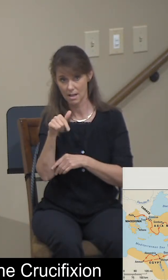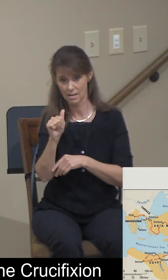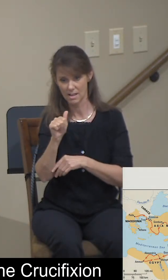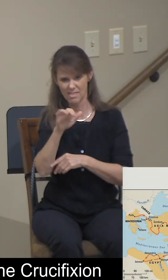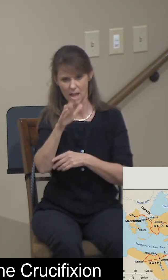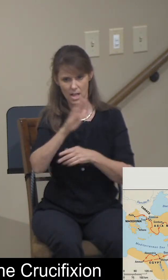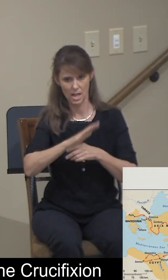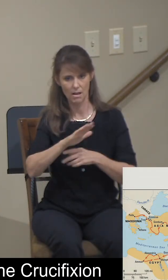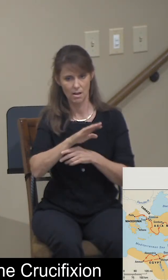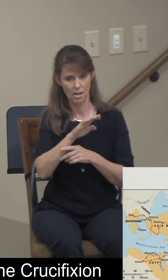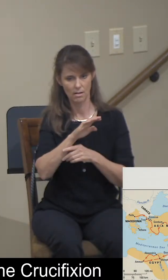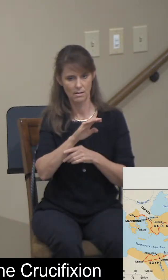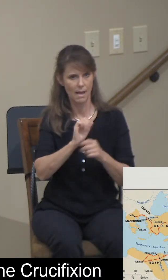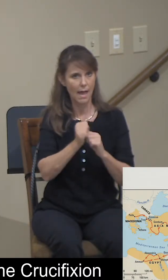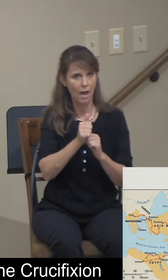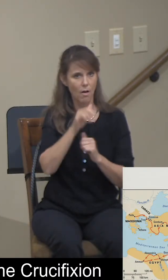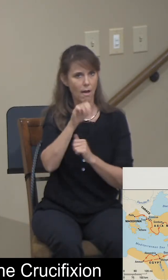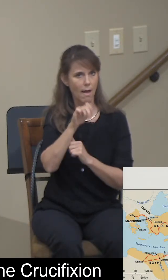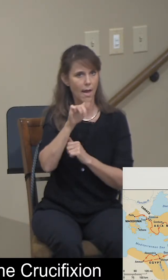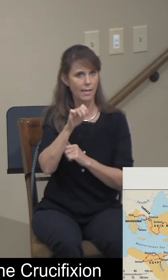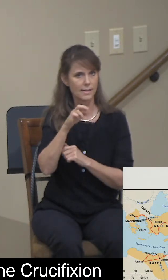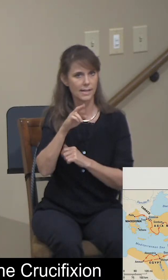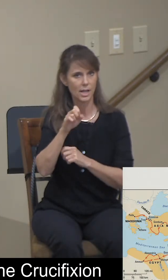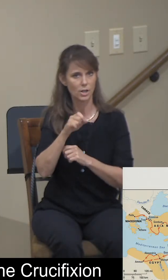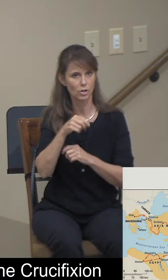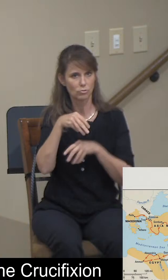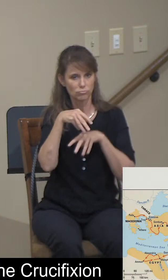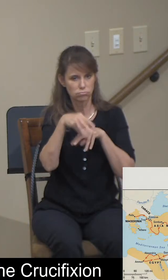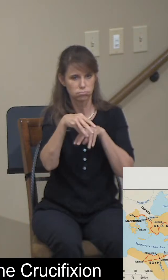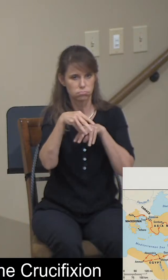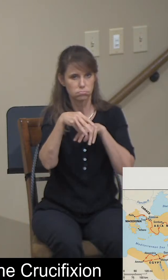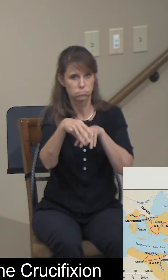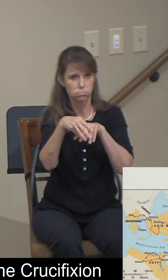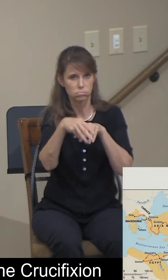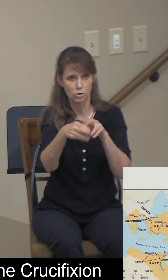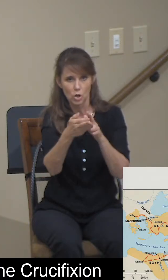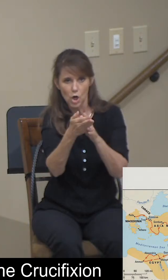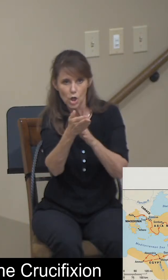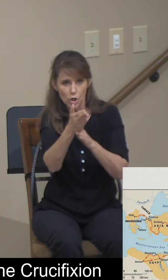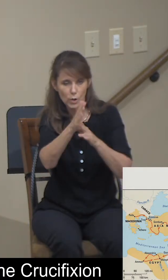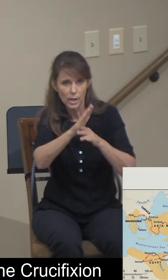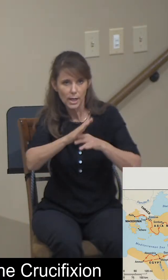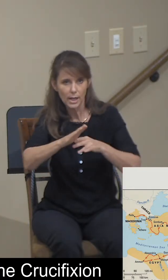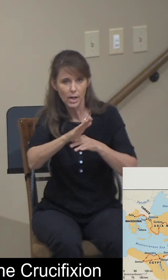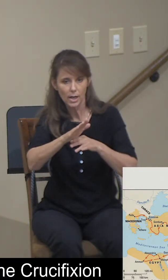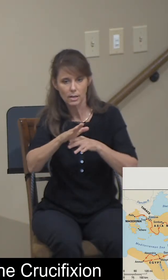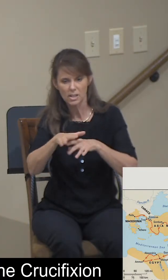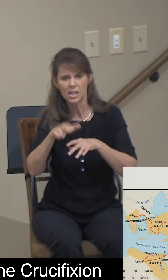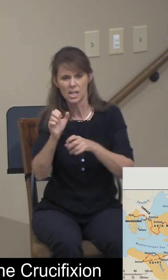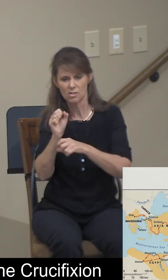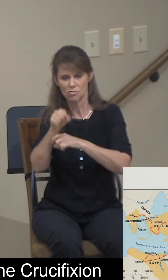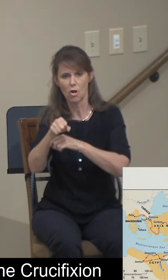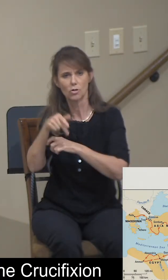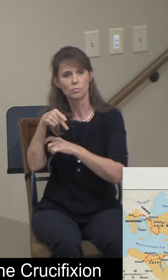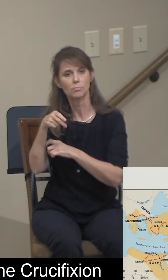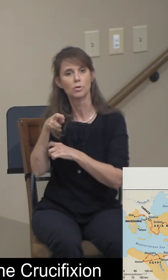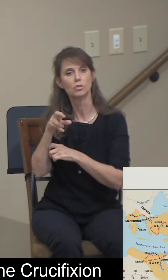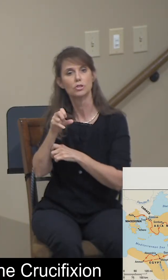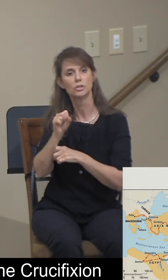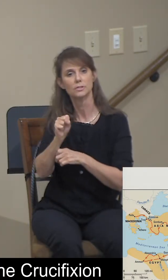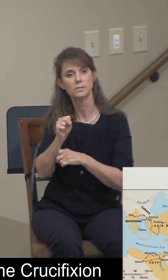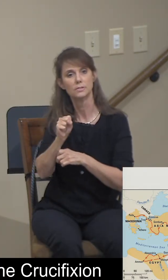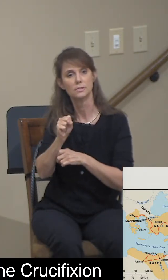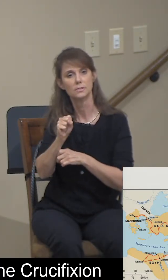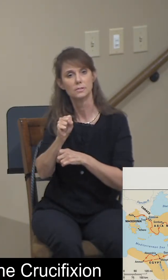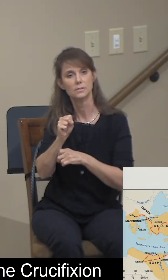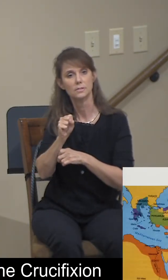how Alexander comes through that area. Importantly, after he conquers the Persians on his way moving down to Egypt.